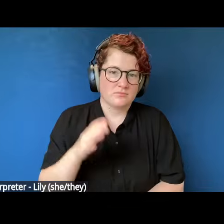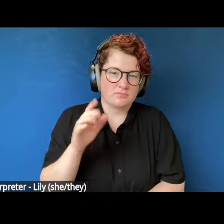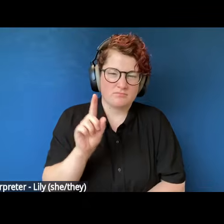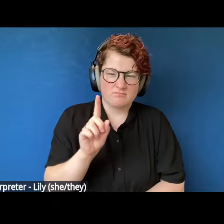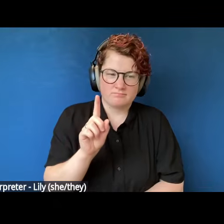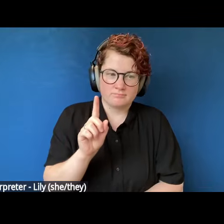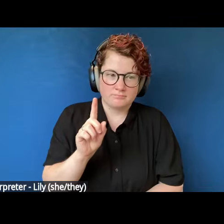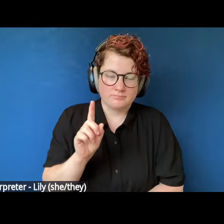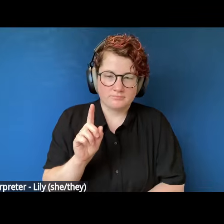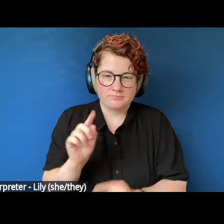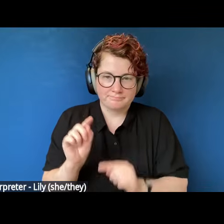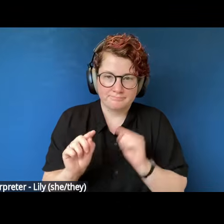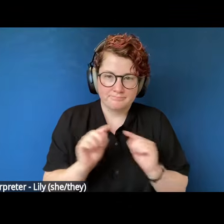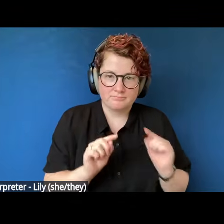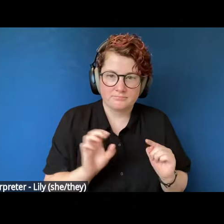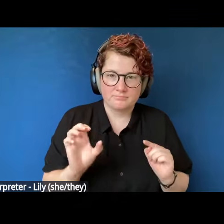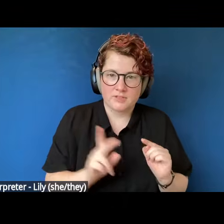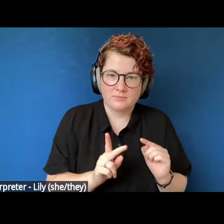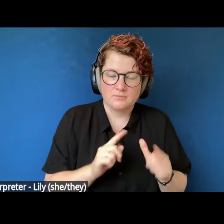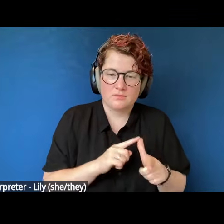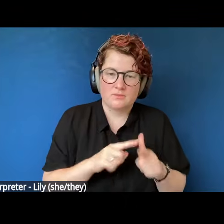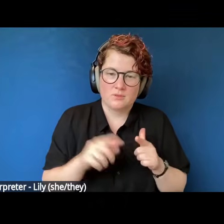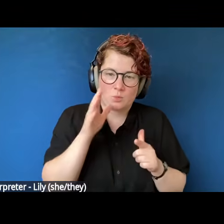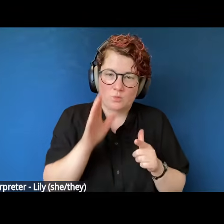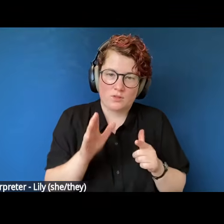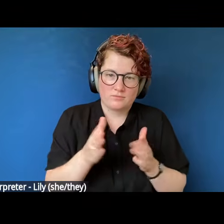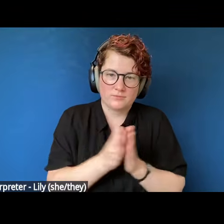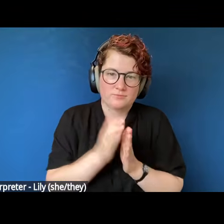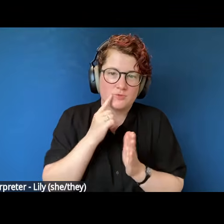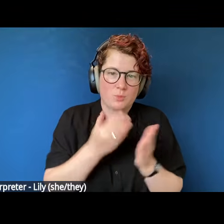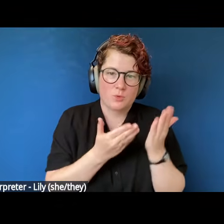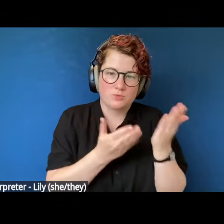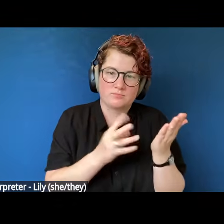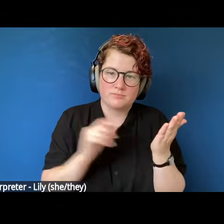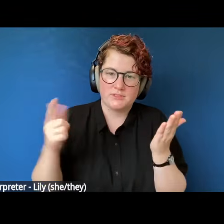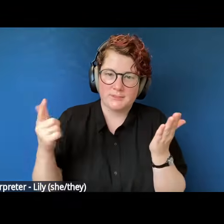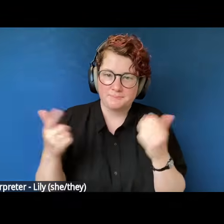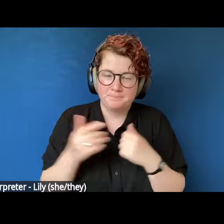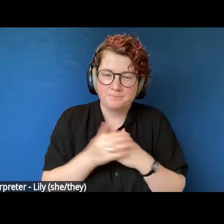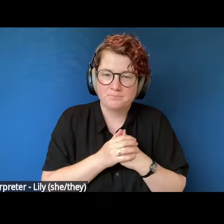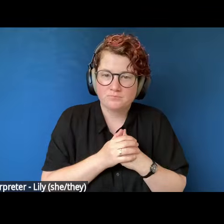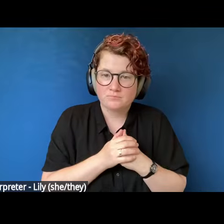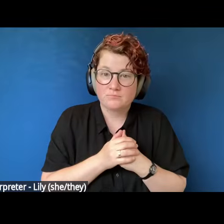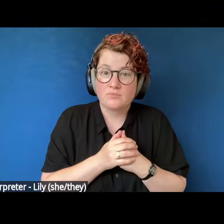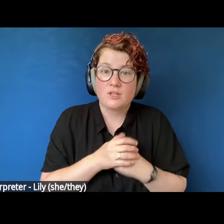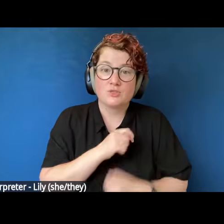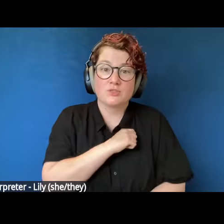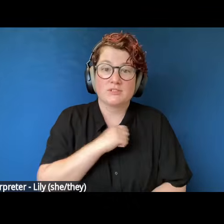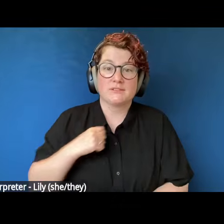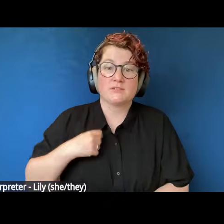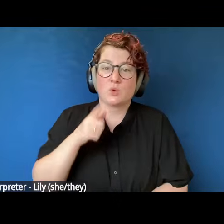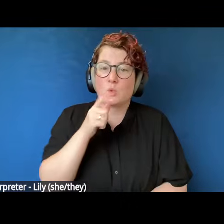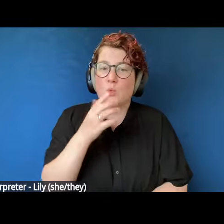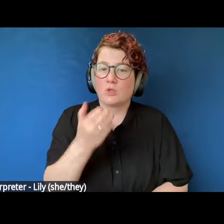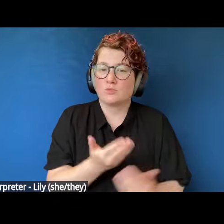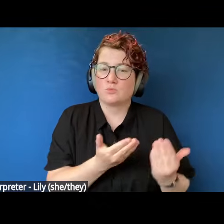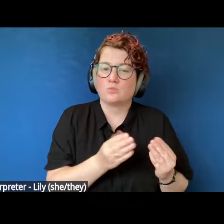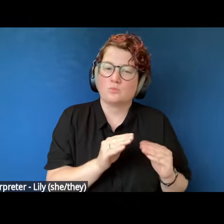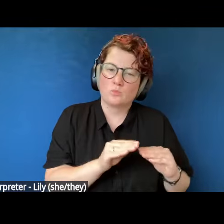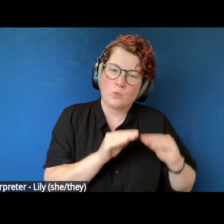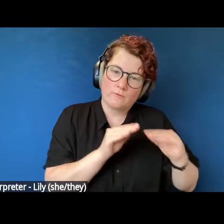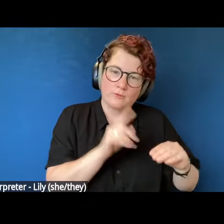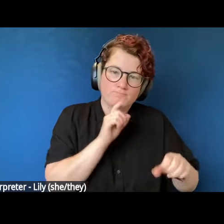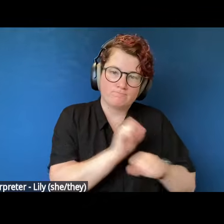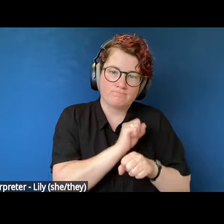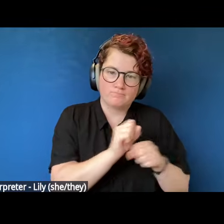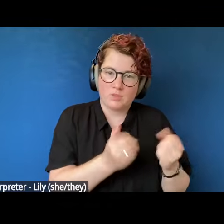us back in the packet. Okay, so trustees, who would like to move the motion to approve the schedule?